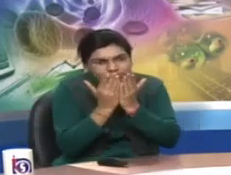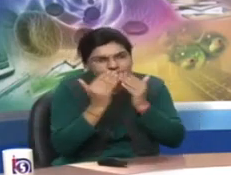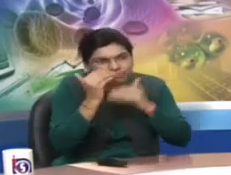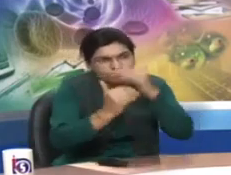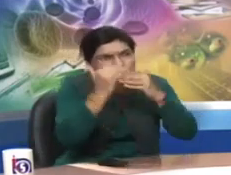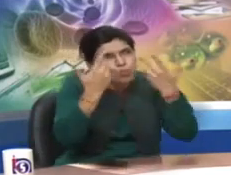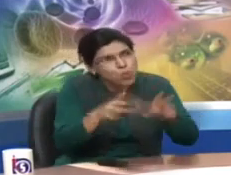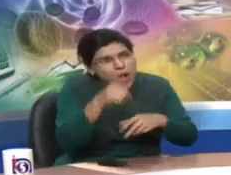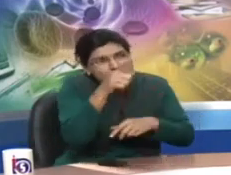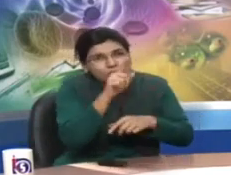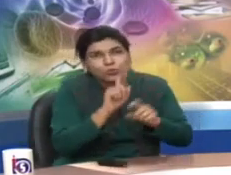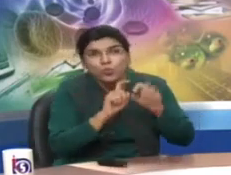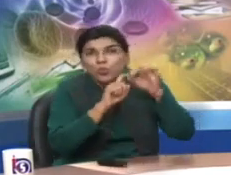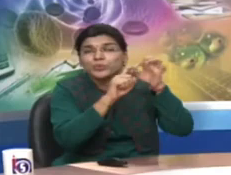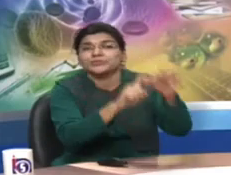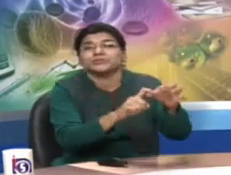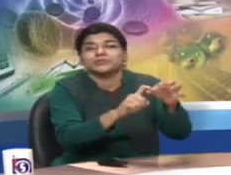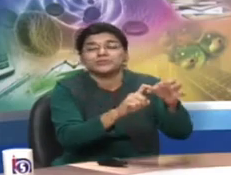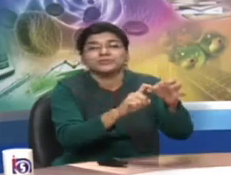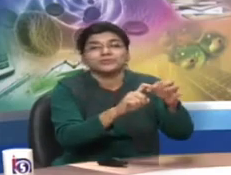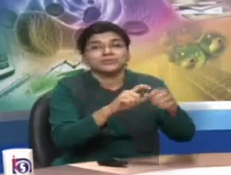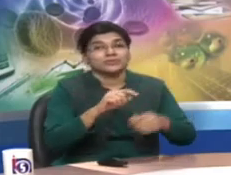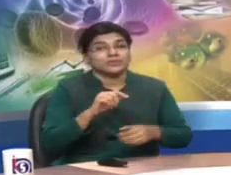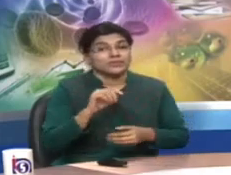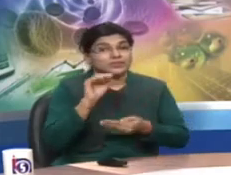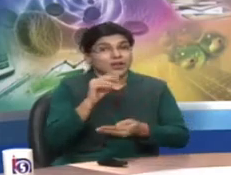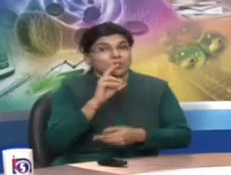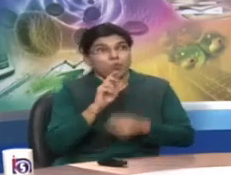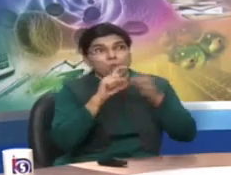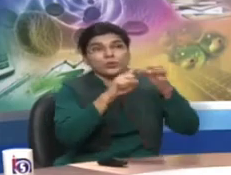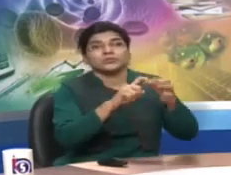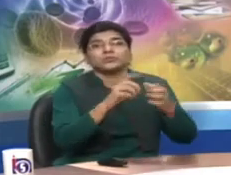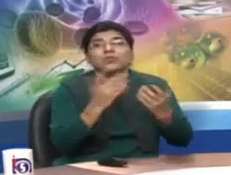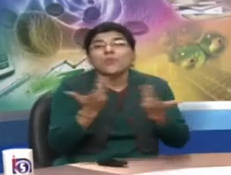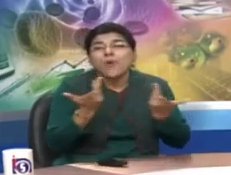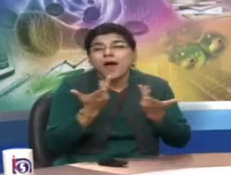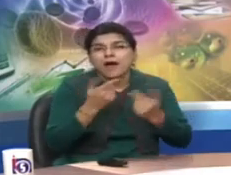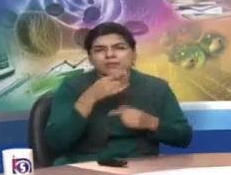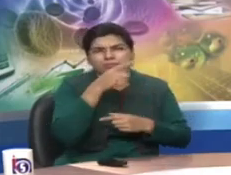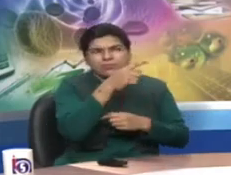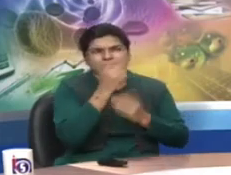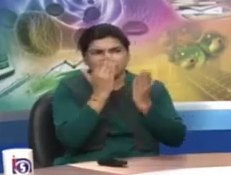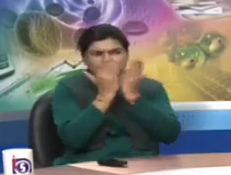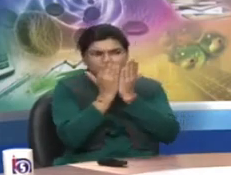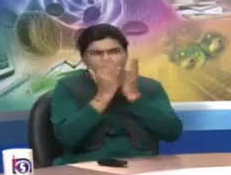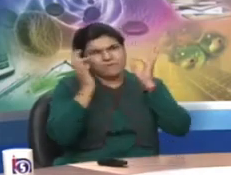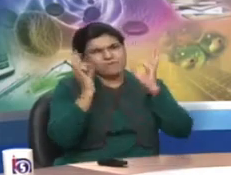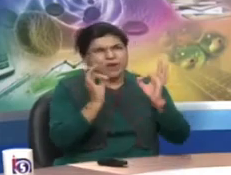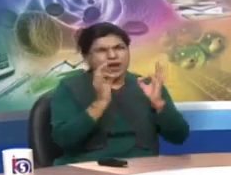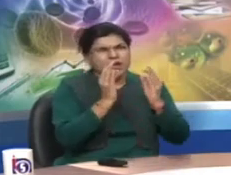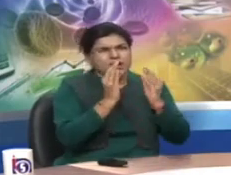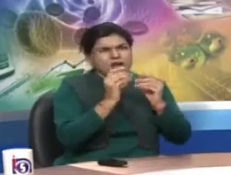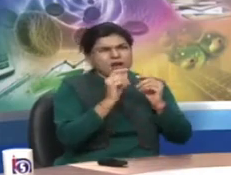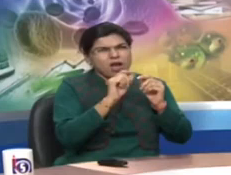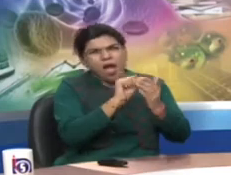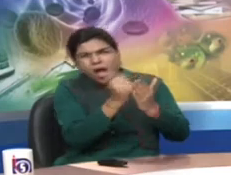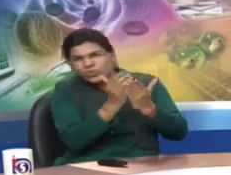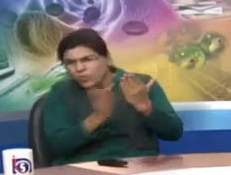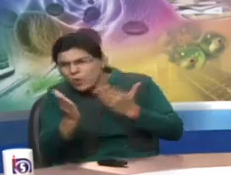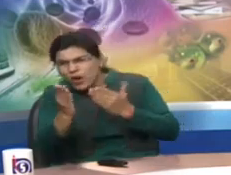For that matter, does your doctor friend or your lawyer brother? The son asks this